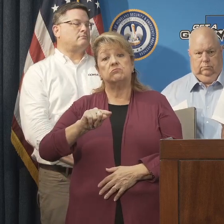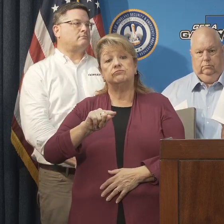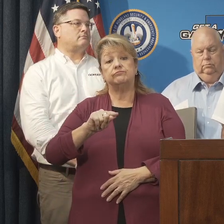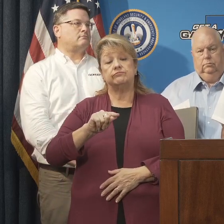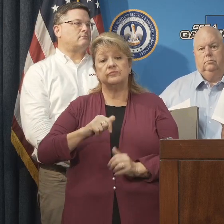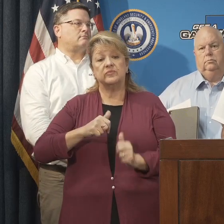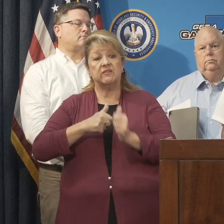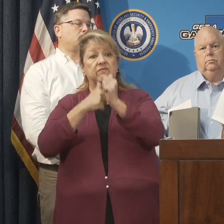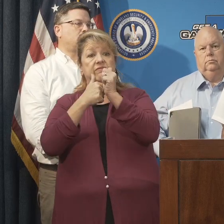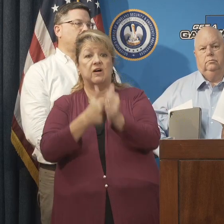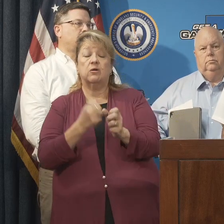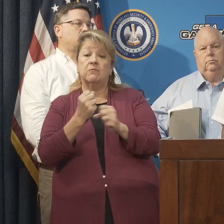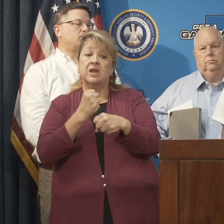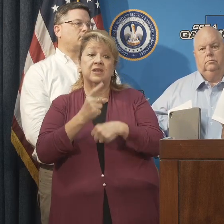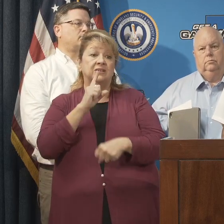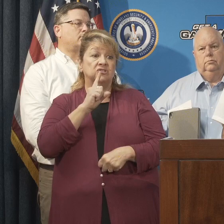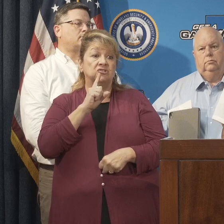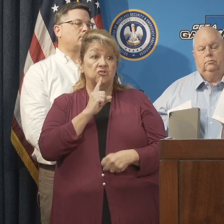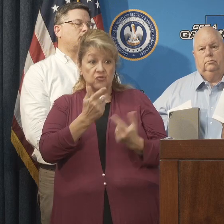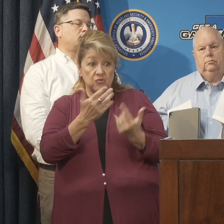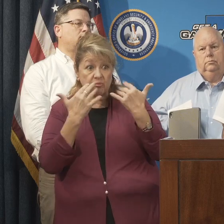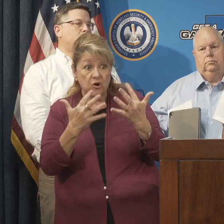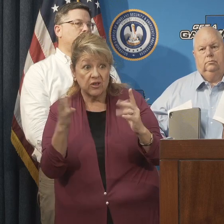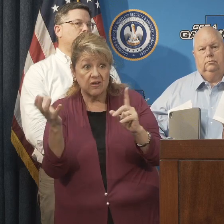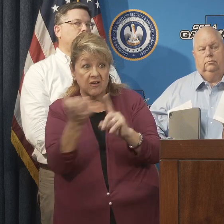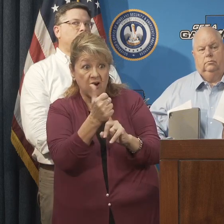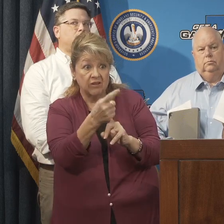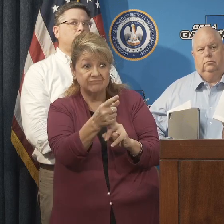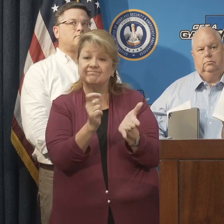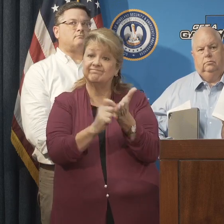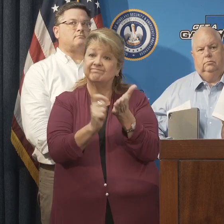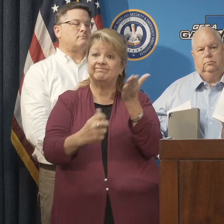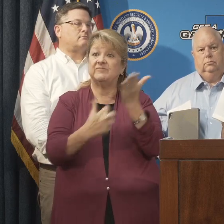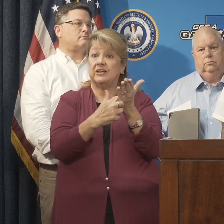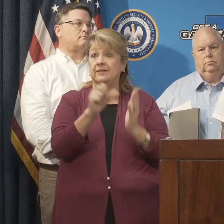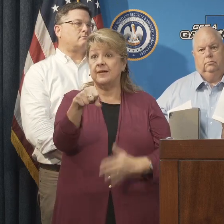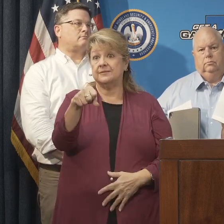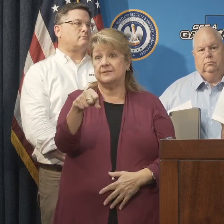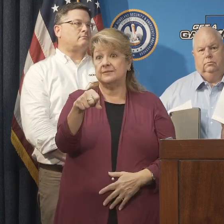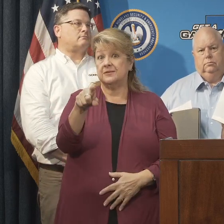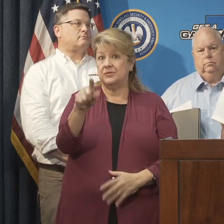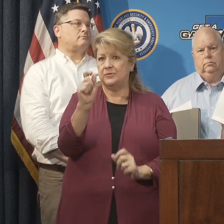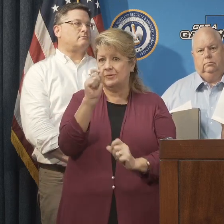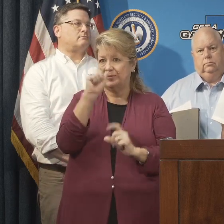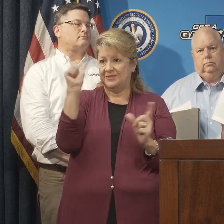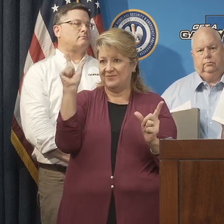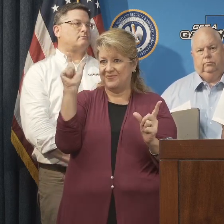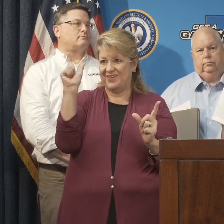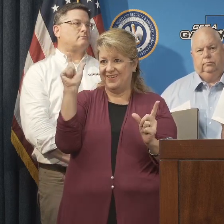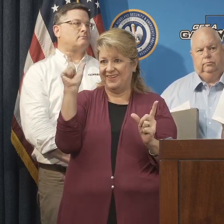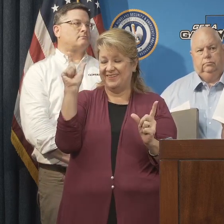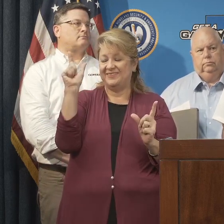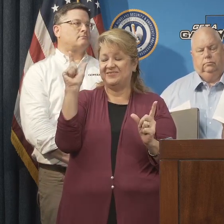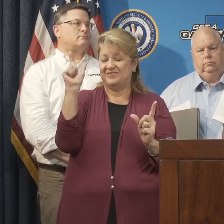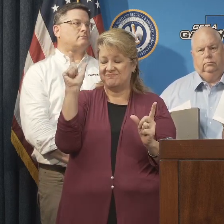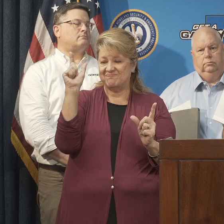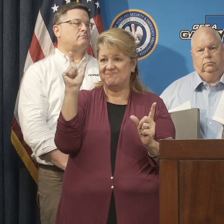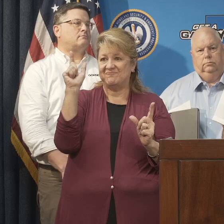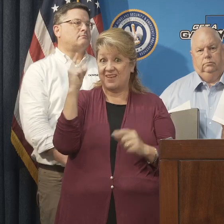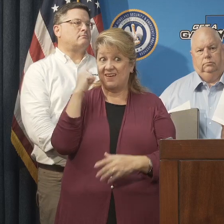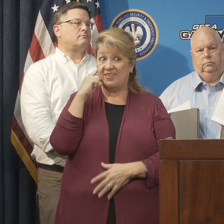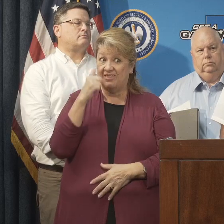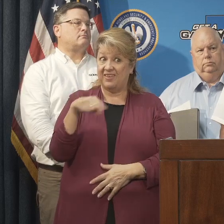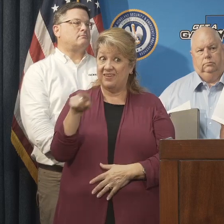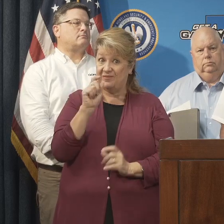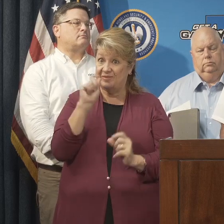enforcing the burn ban, writing citations, and you would be surprised, I think you would be